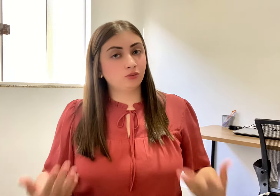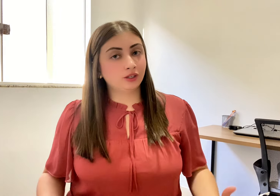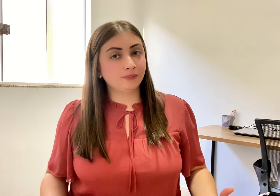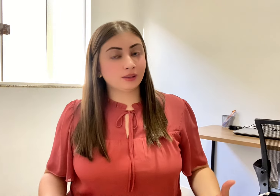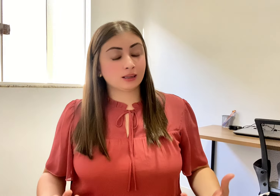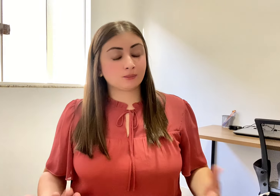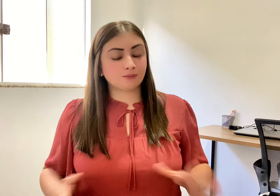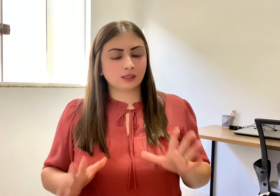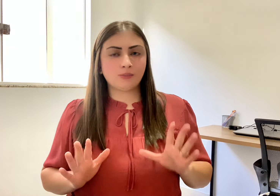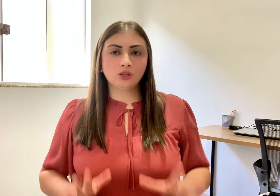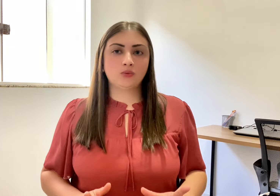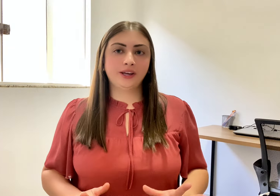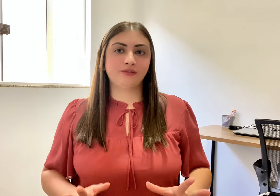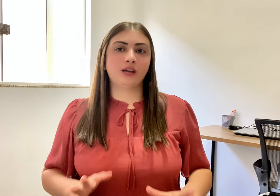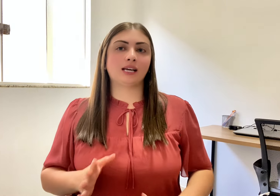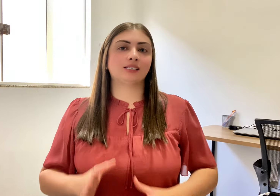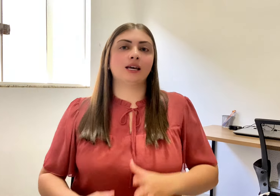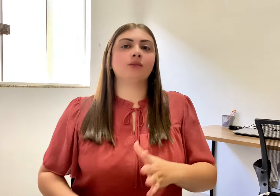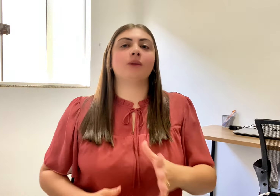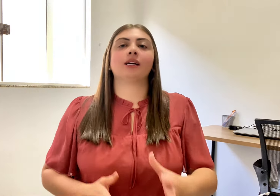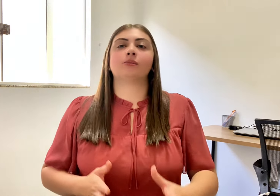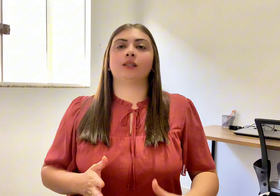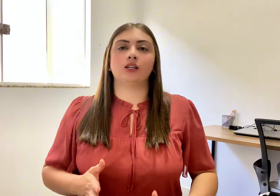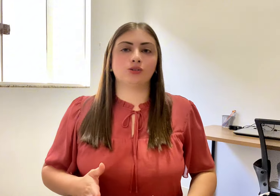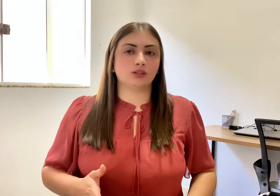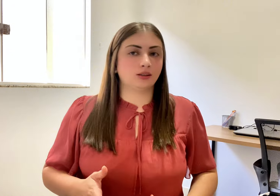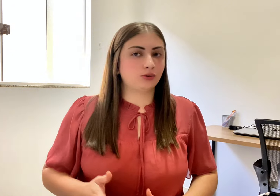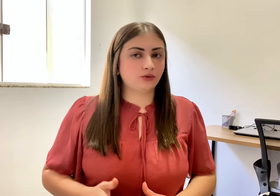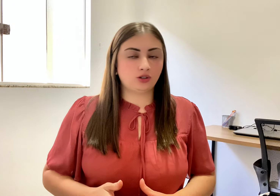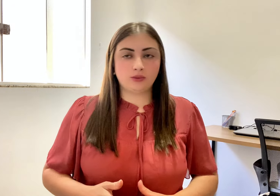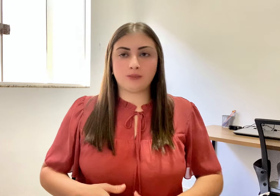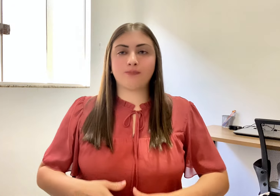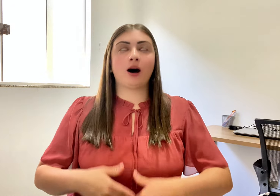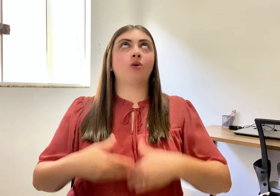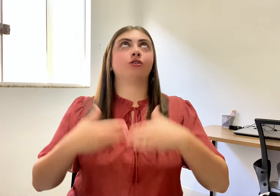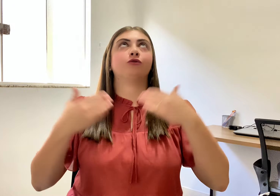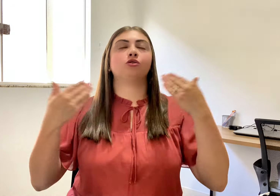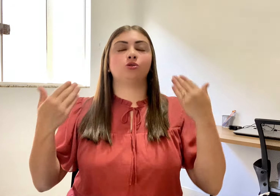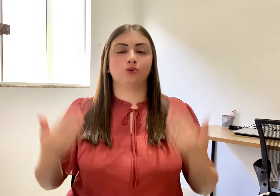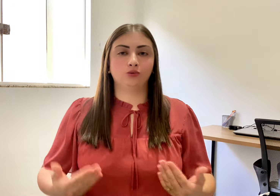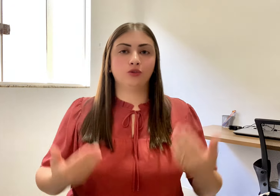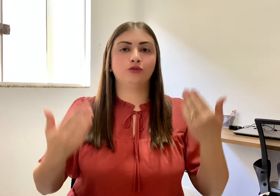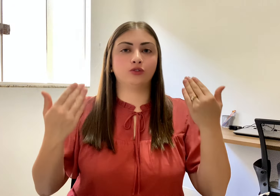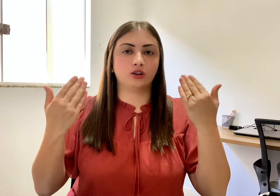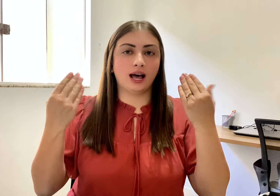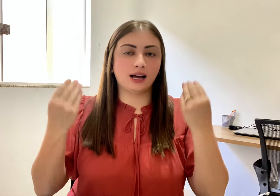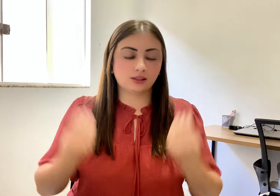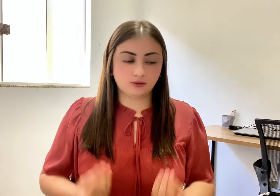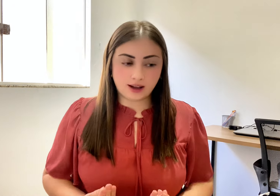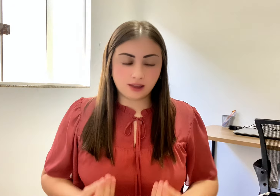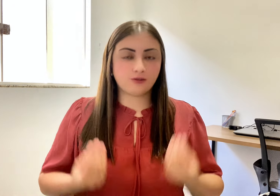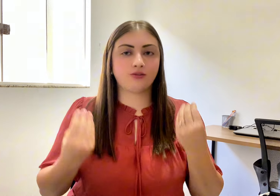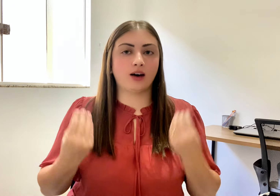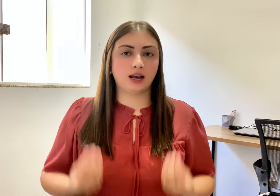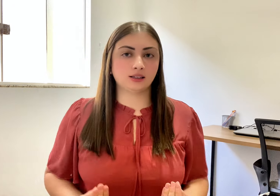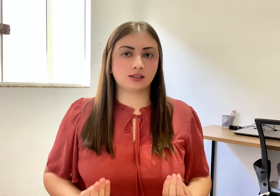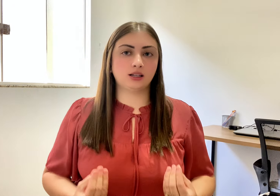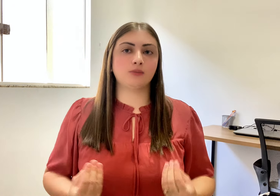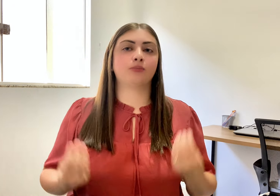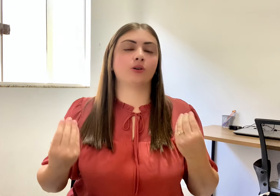summary, the Money Wave exceeded my expectations and proved to be a powerful tool for advice financially